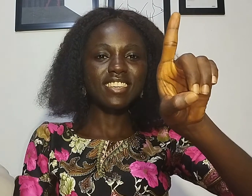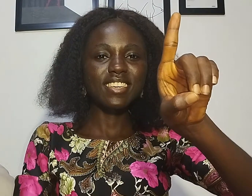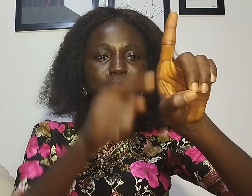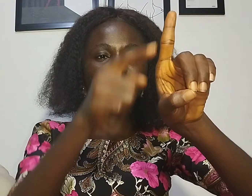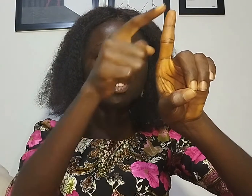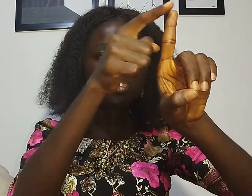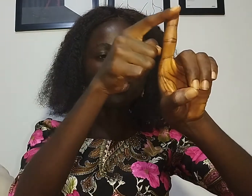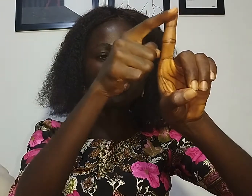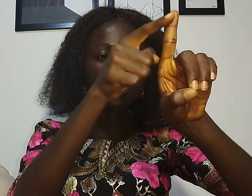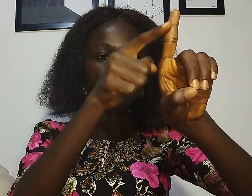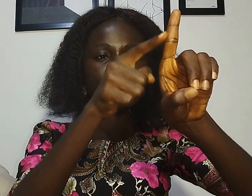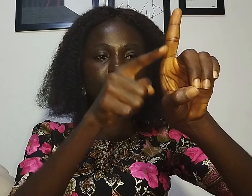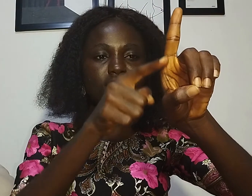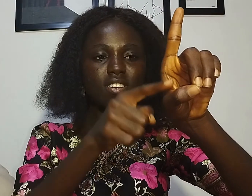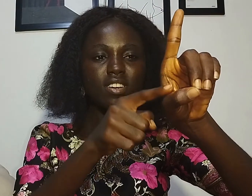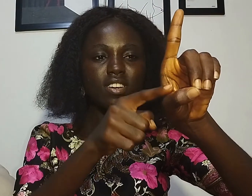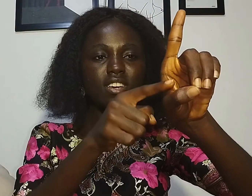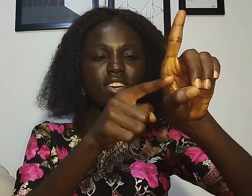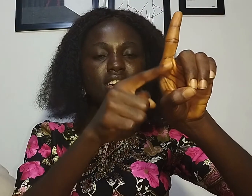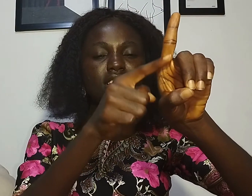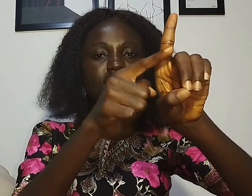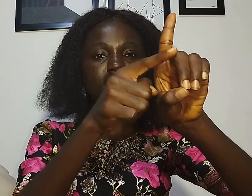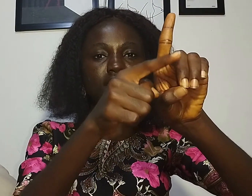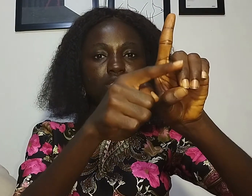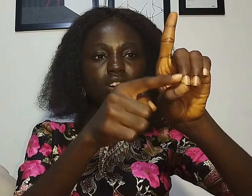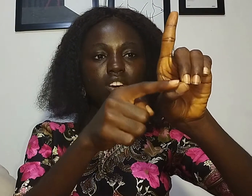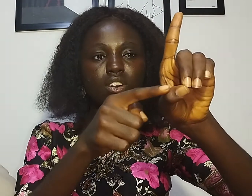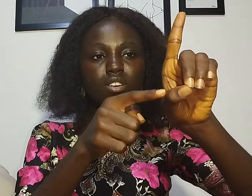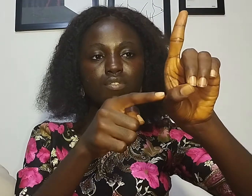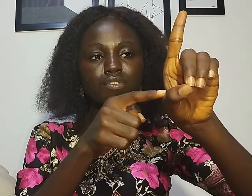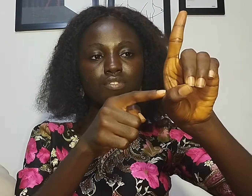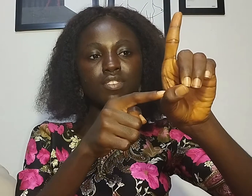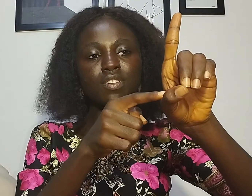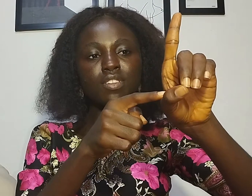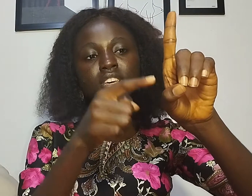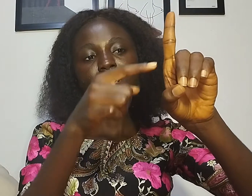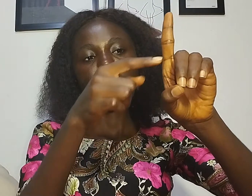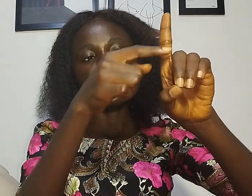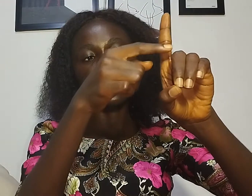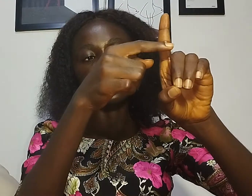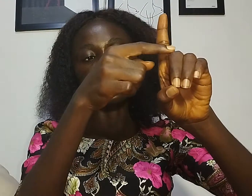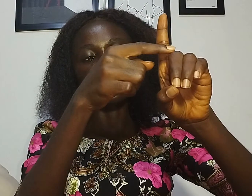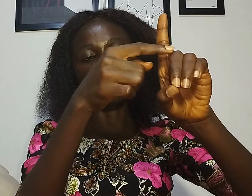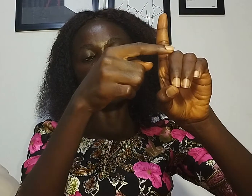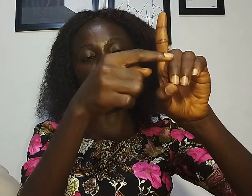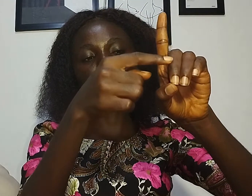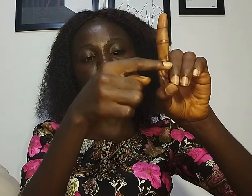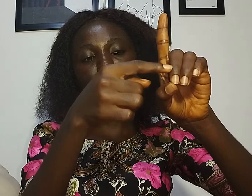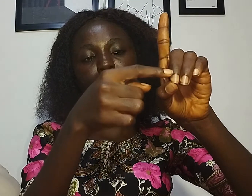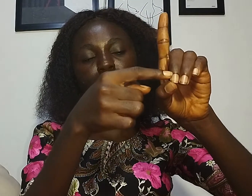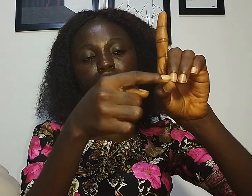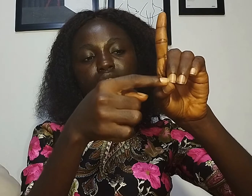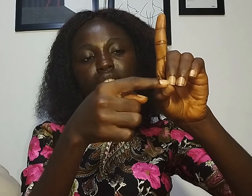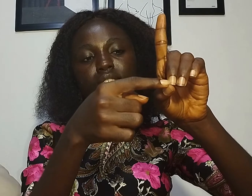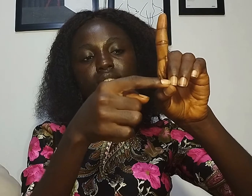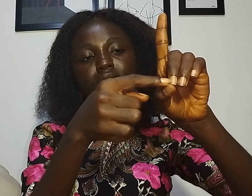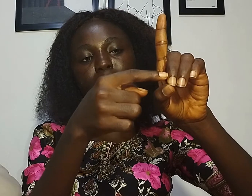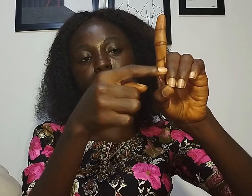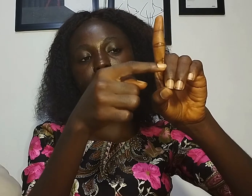it makes a stroke and the curve, and then the thumb touches the tip